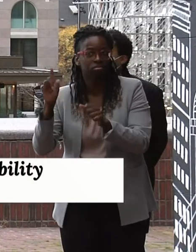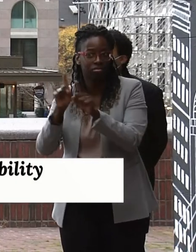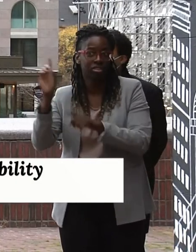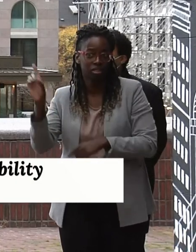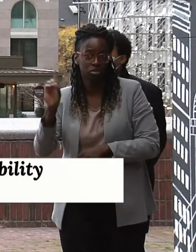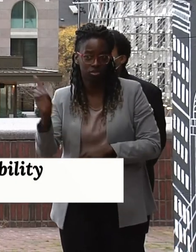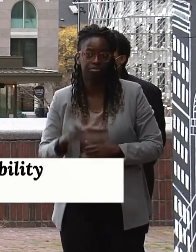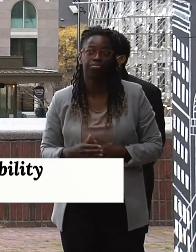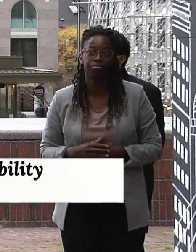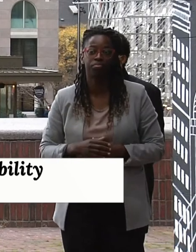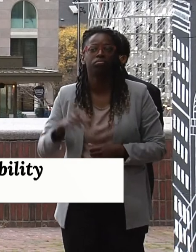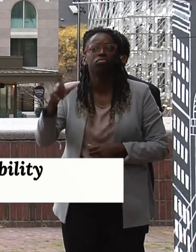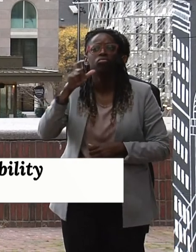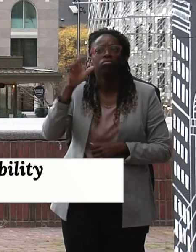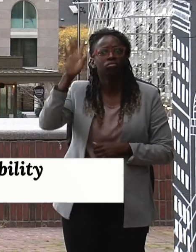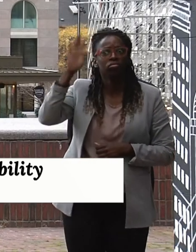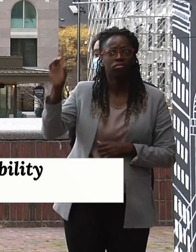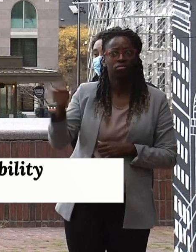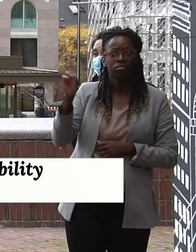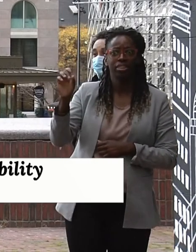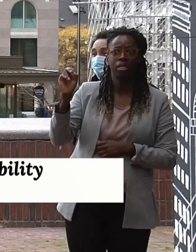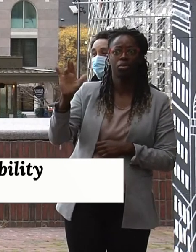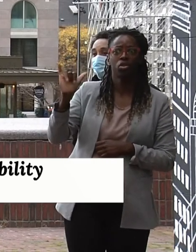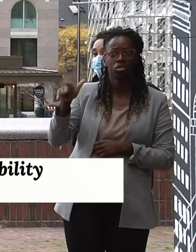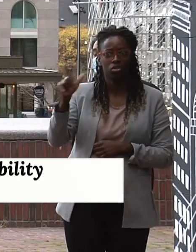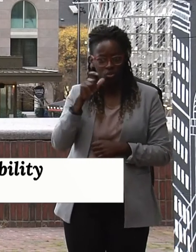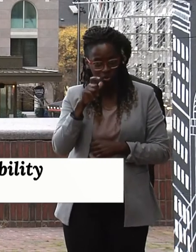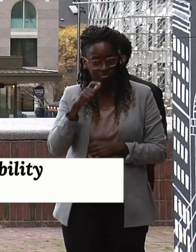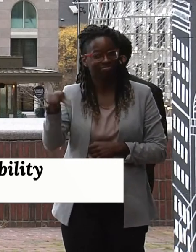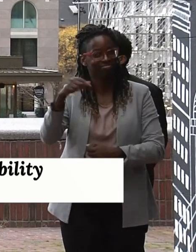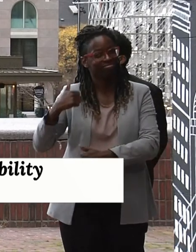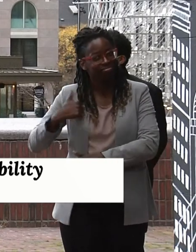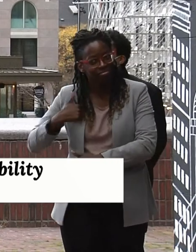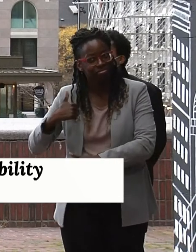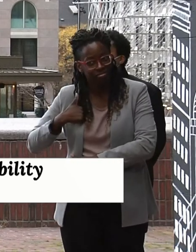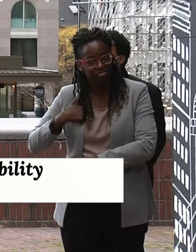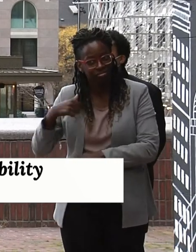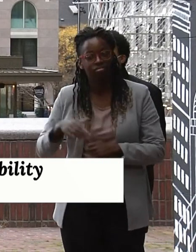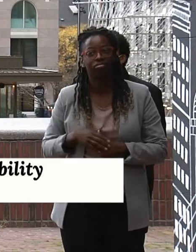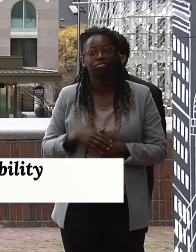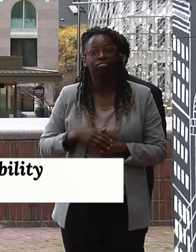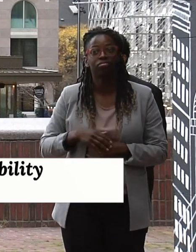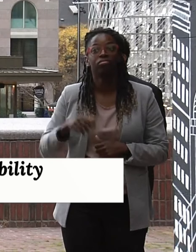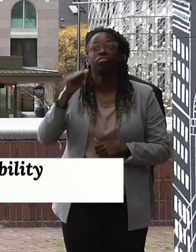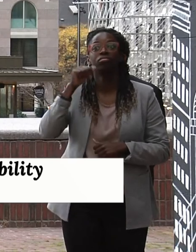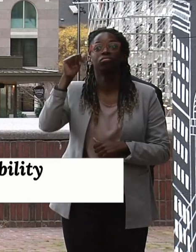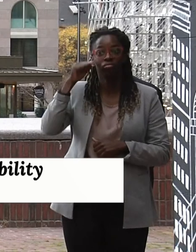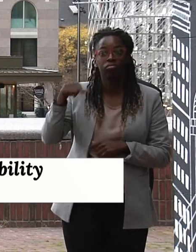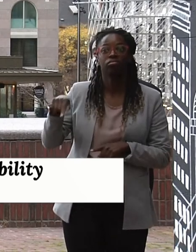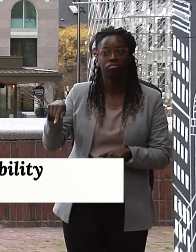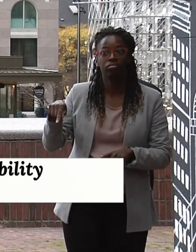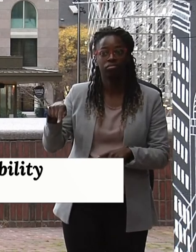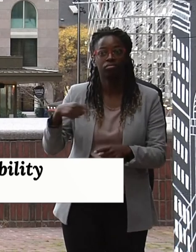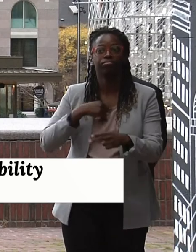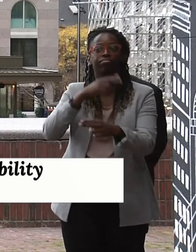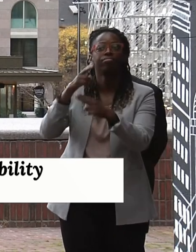our veterans. Yesterday, we dedicated a Hero Square in Brighton to the memory of Lieutenant Thomas Redgate. He was reported missing in